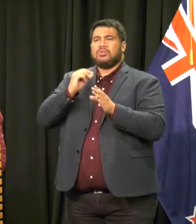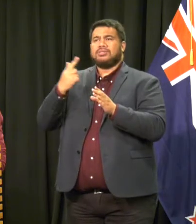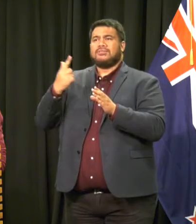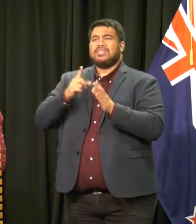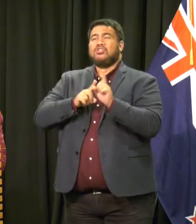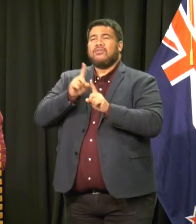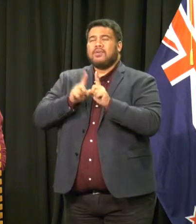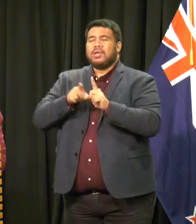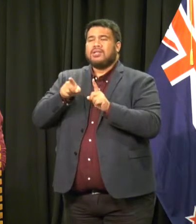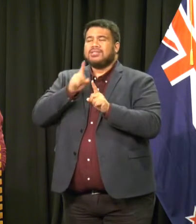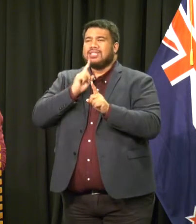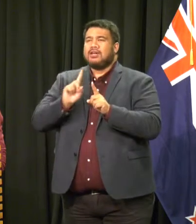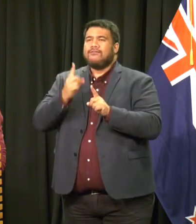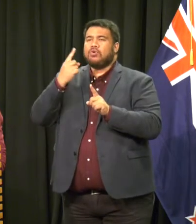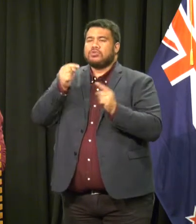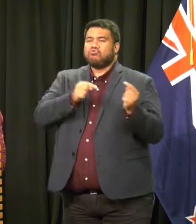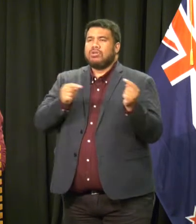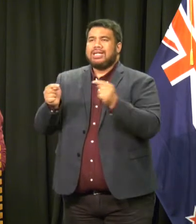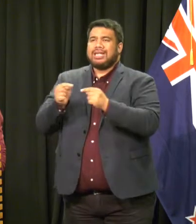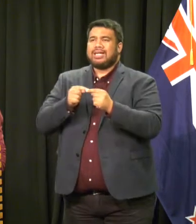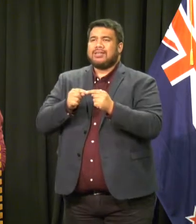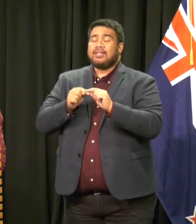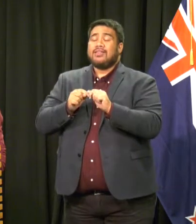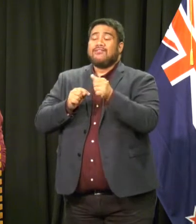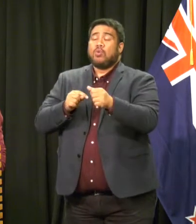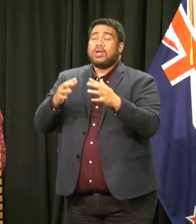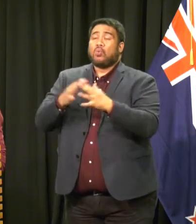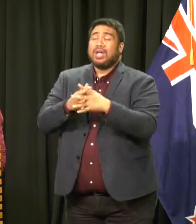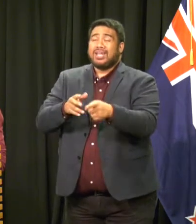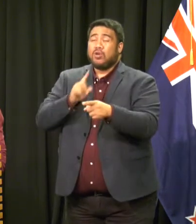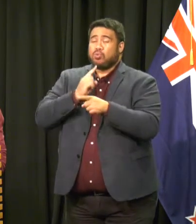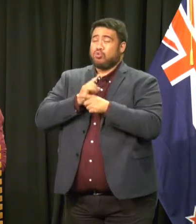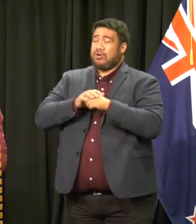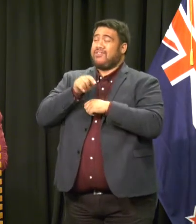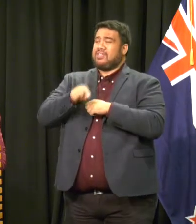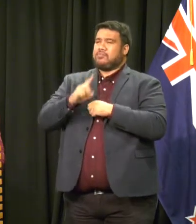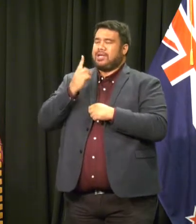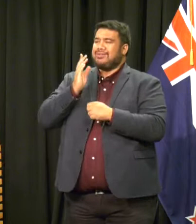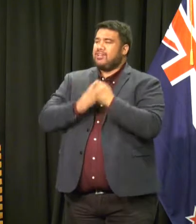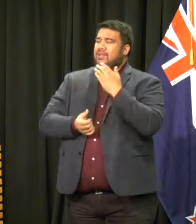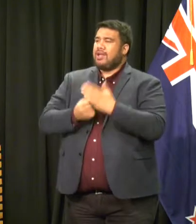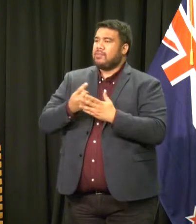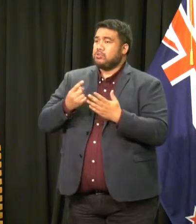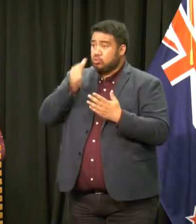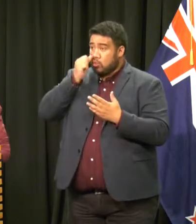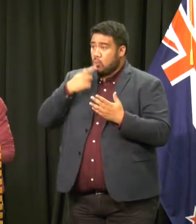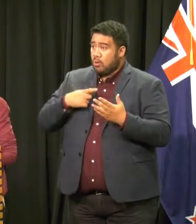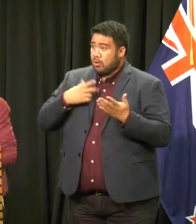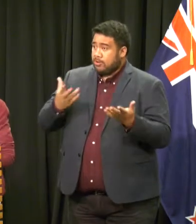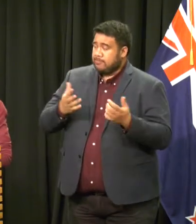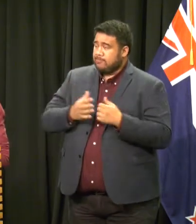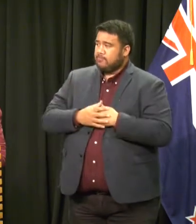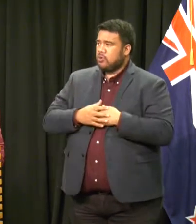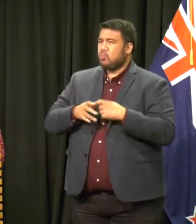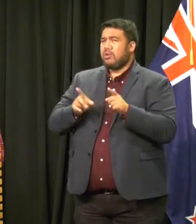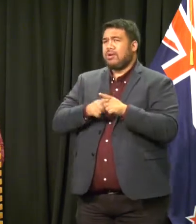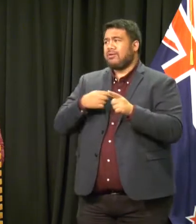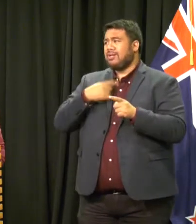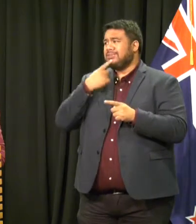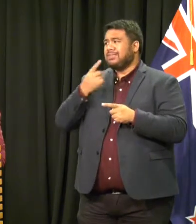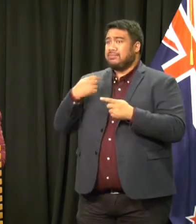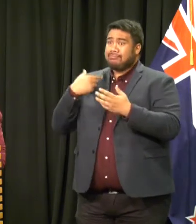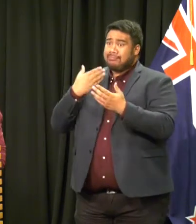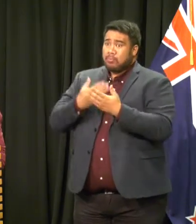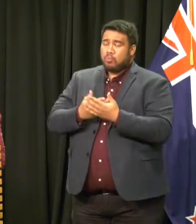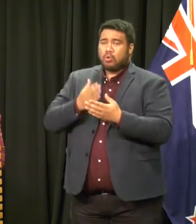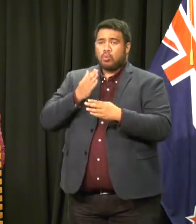down for a first reading the following week. That never happened. Do you have any idea why? Oh, look, as I say, amongst all of the things that we've been working on, that